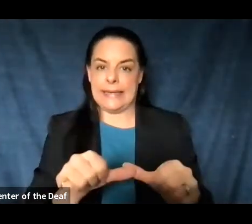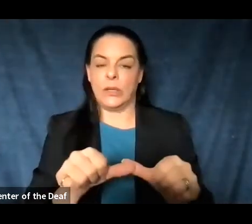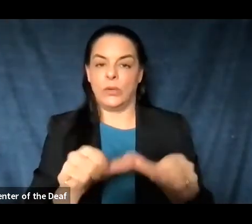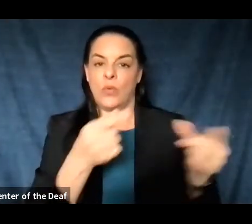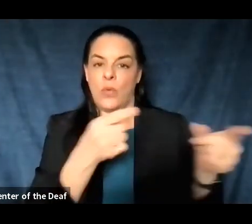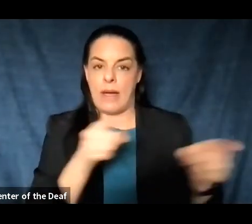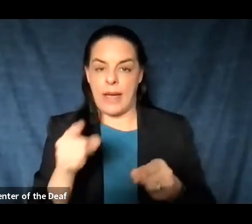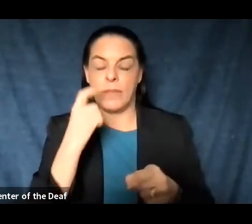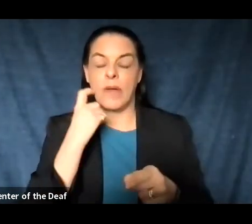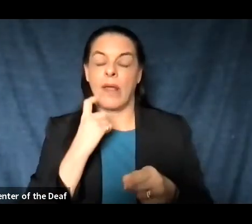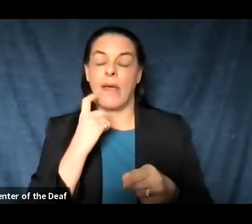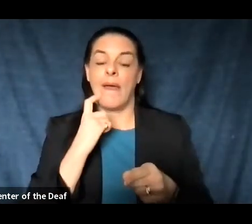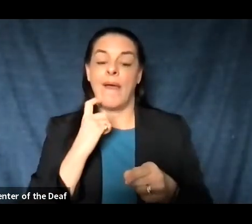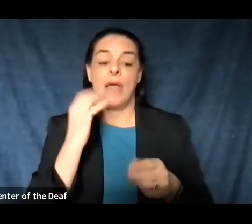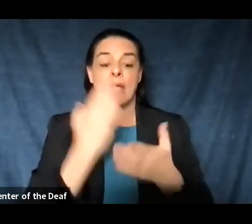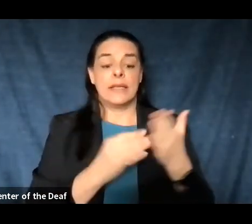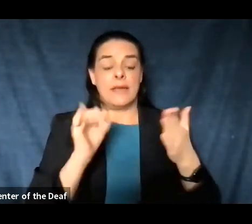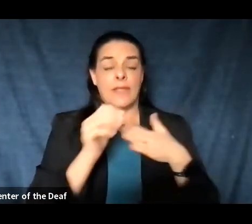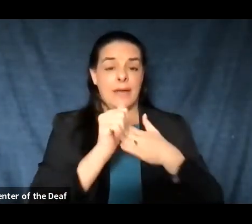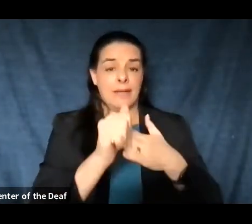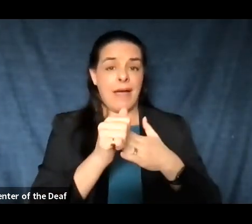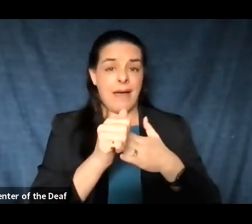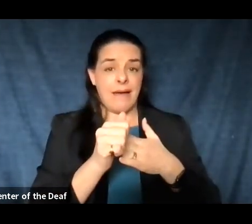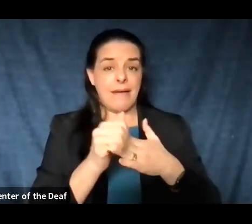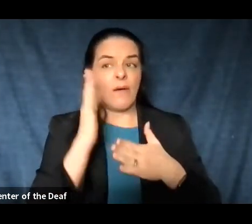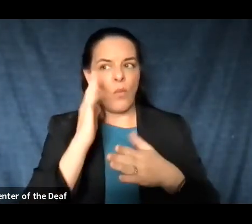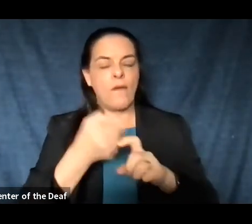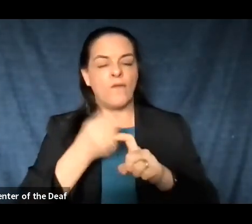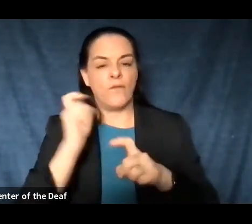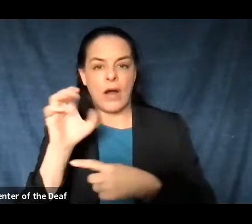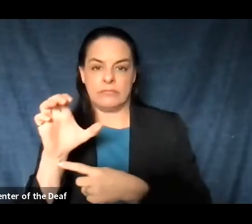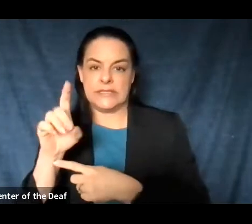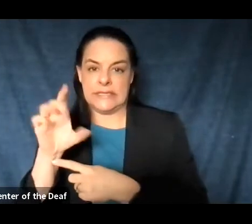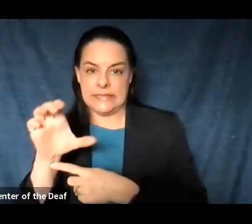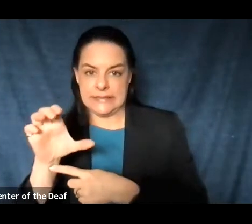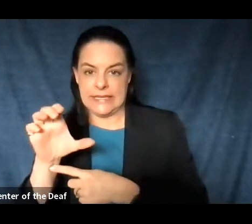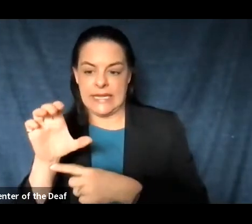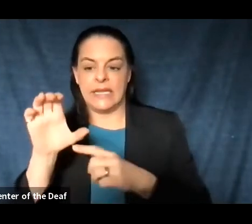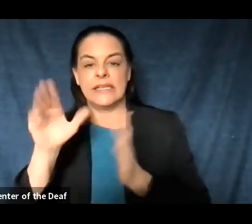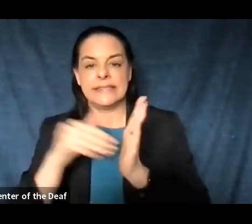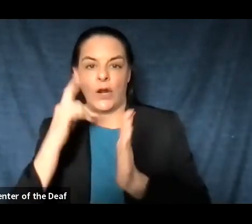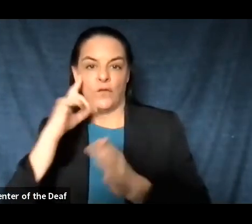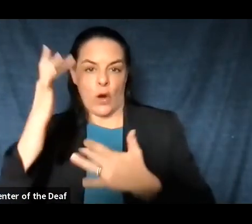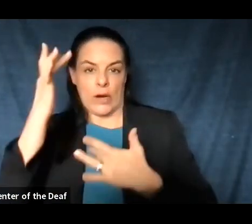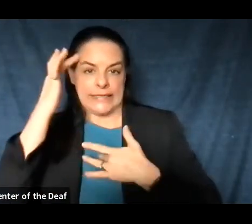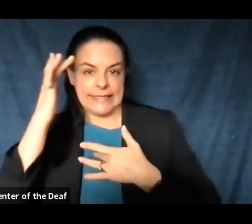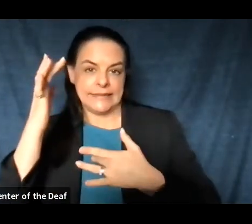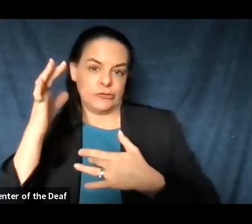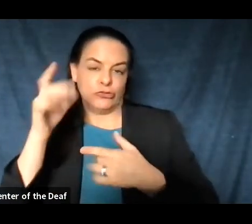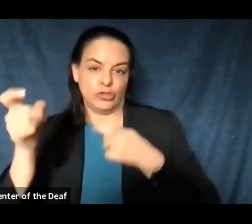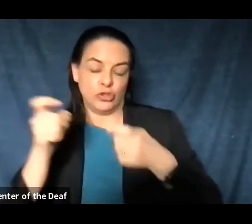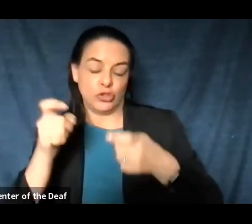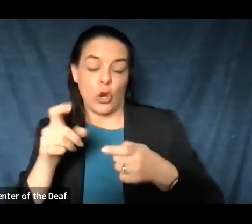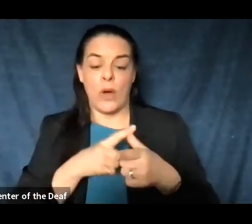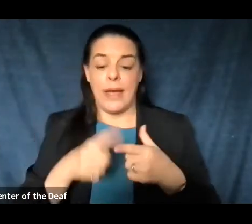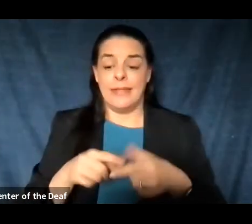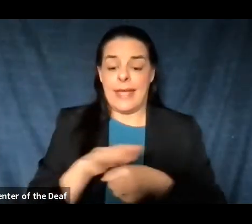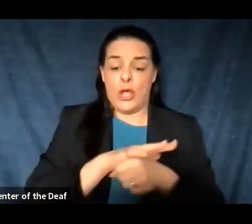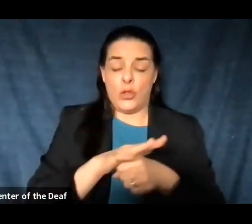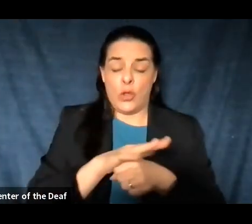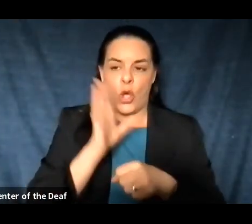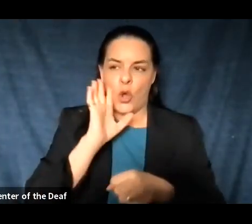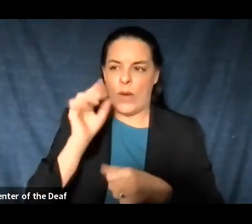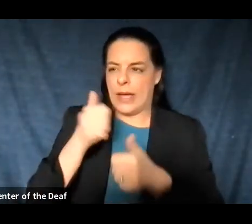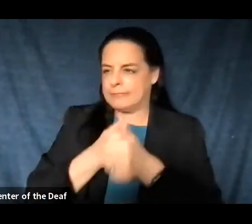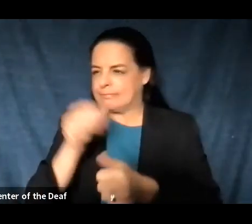some of that guidance will come from the CDC. And then the Board of Health will take that information based on our local situation and make